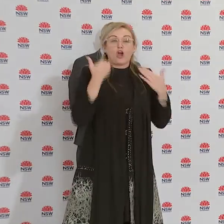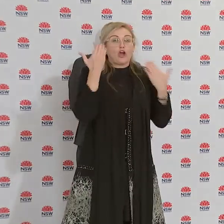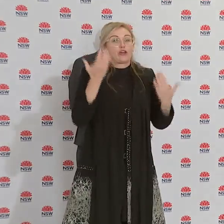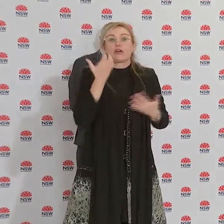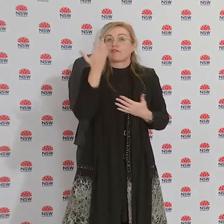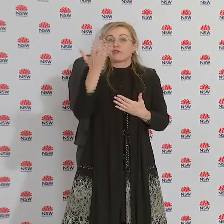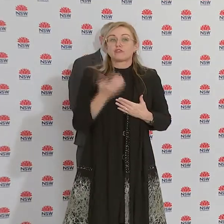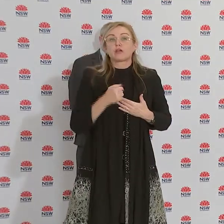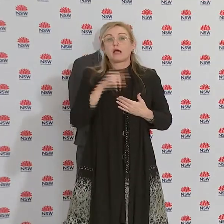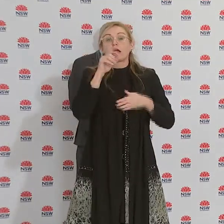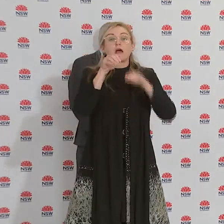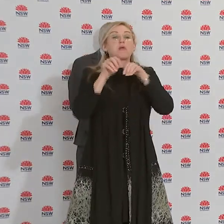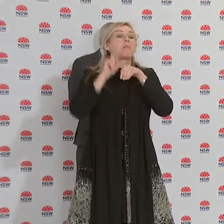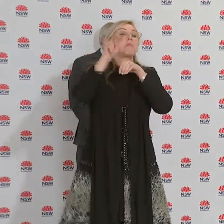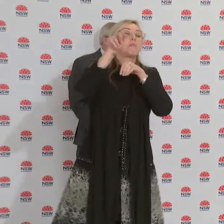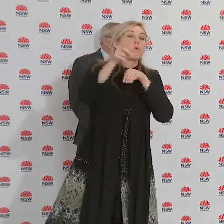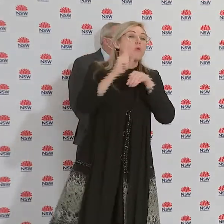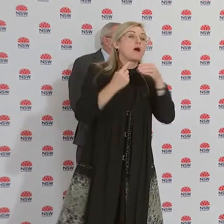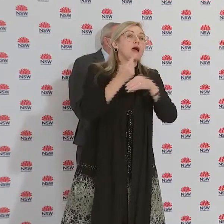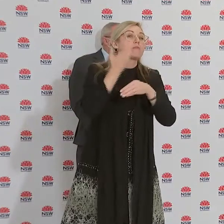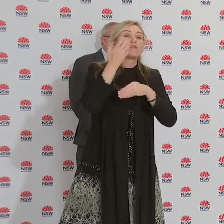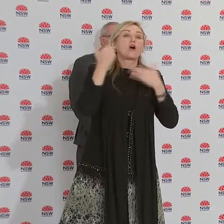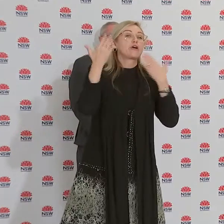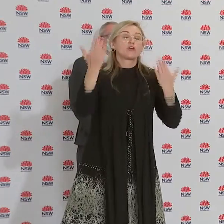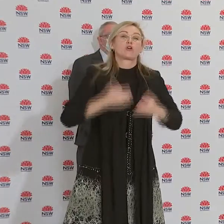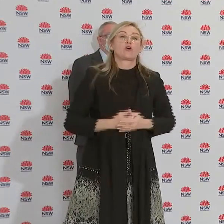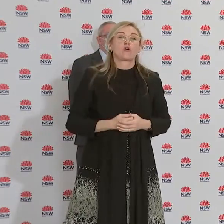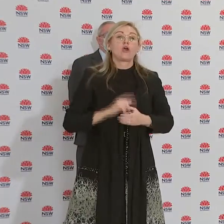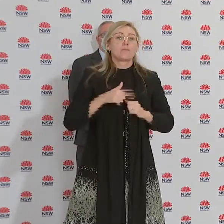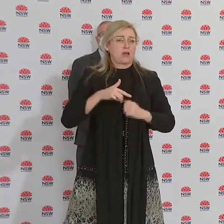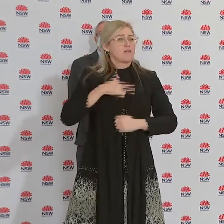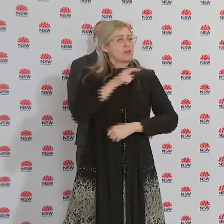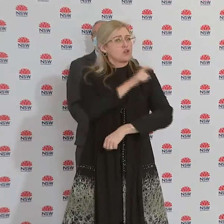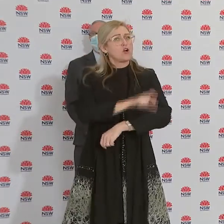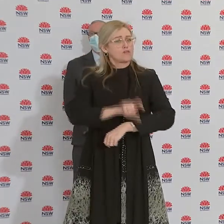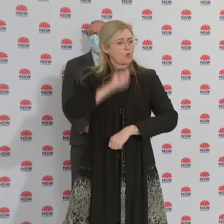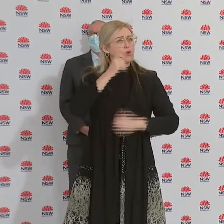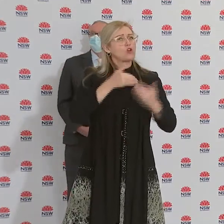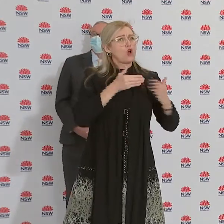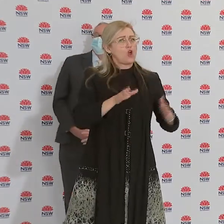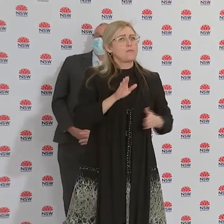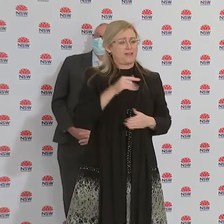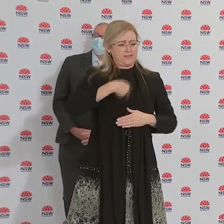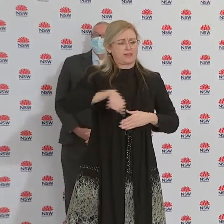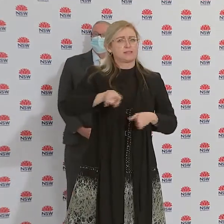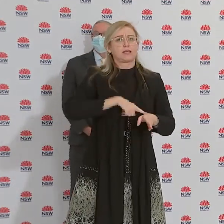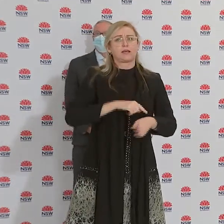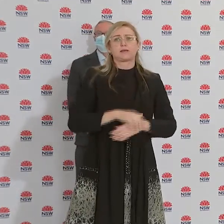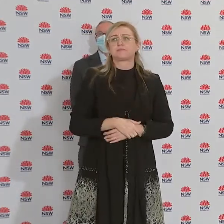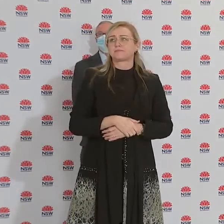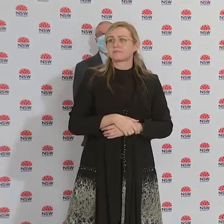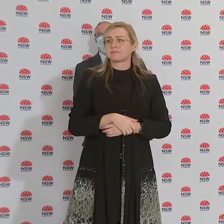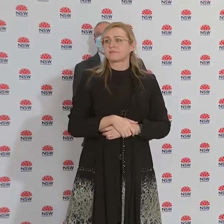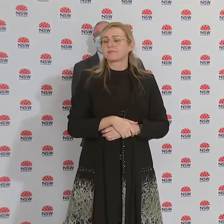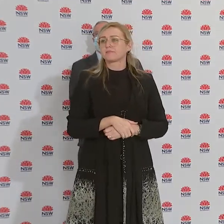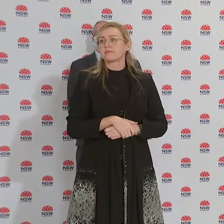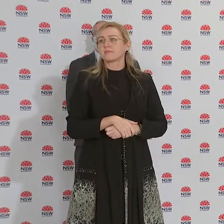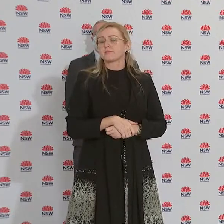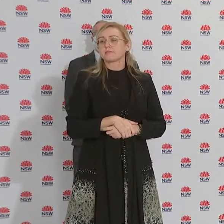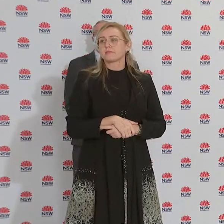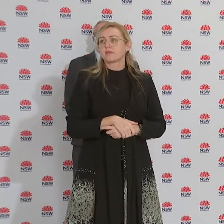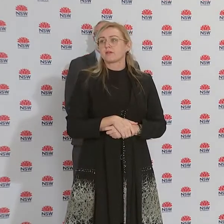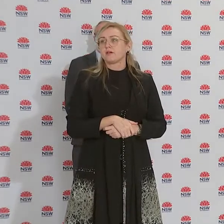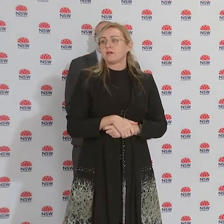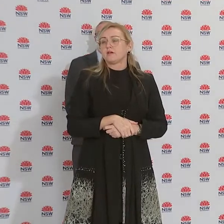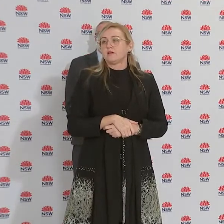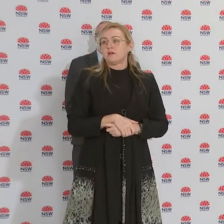certainly am confident that schools will go back before then. Premier, New South Wales is going to seek approval from the state government